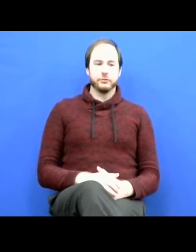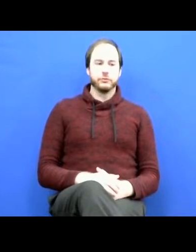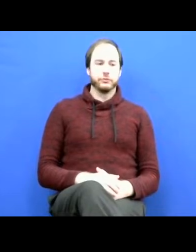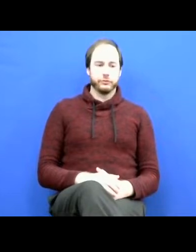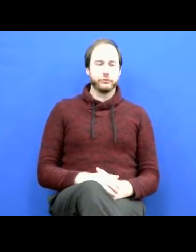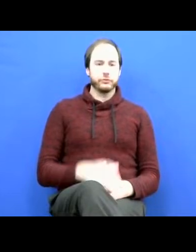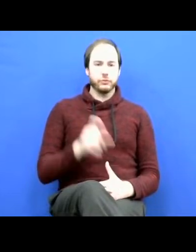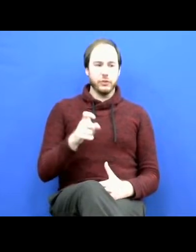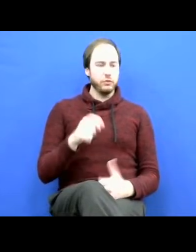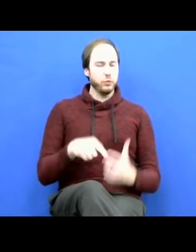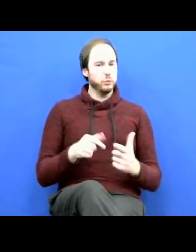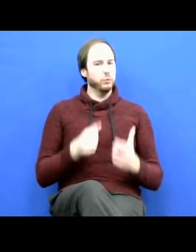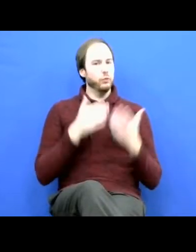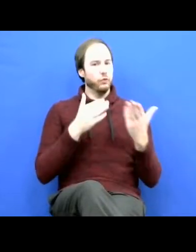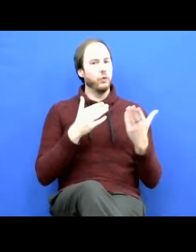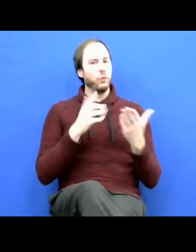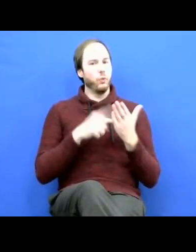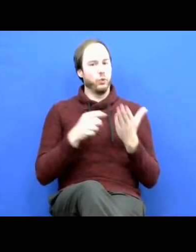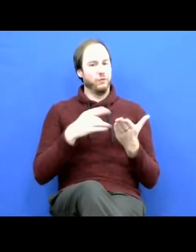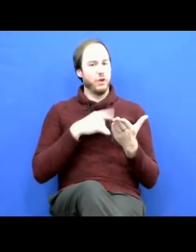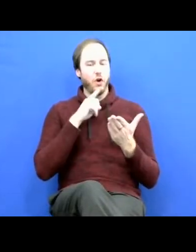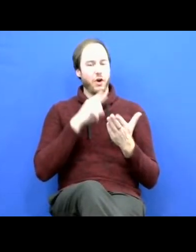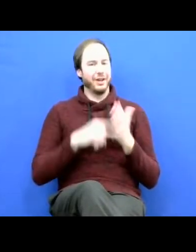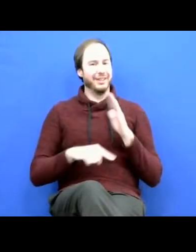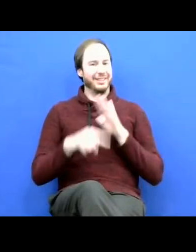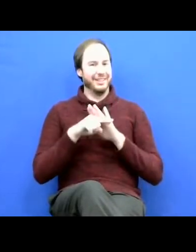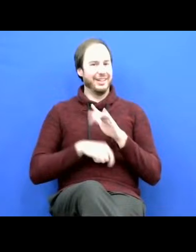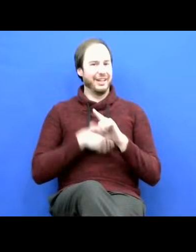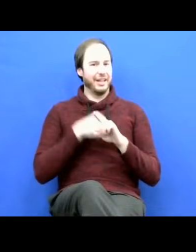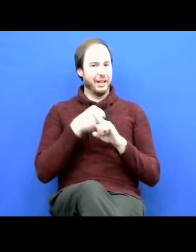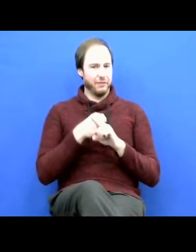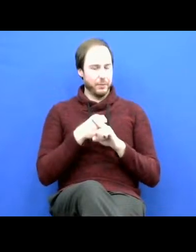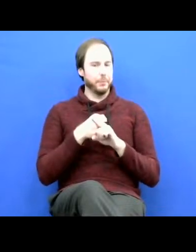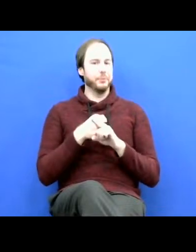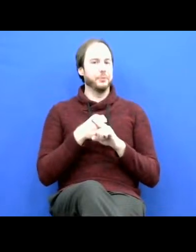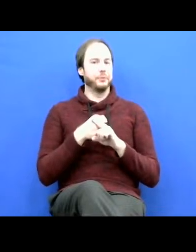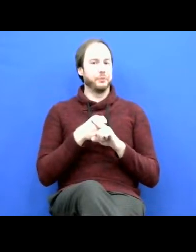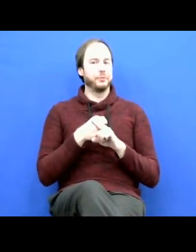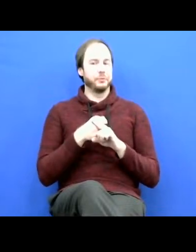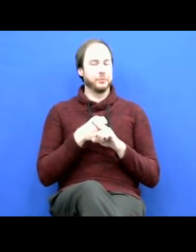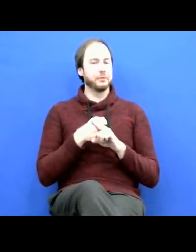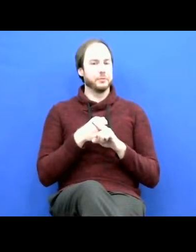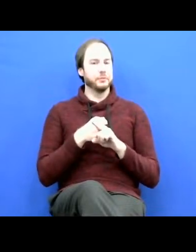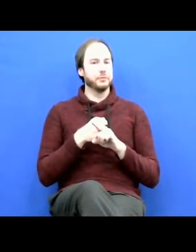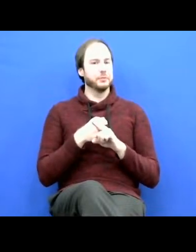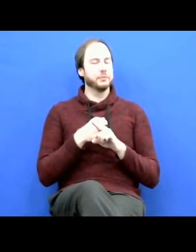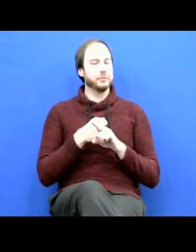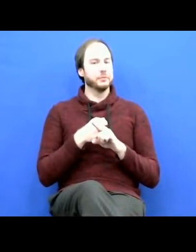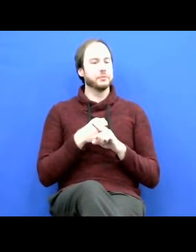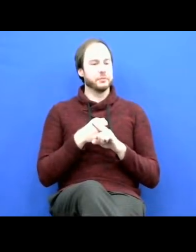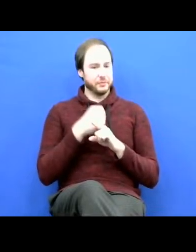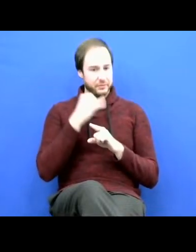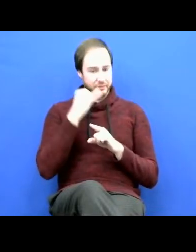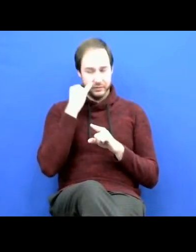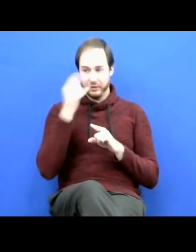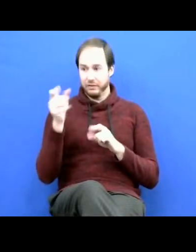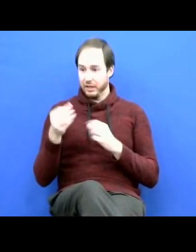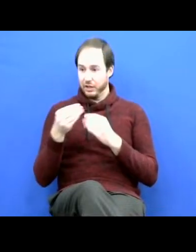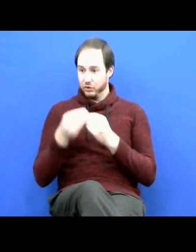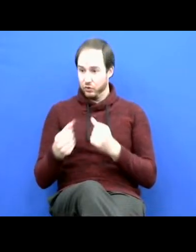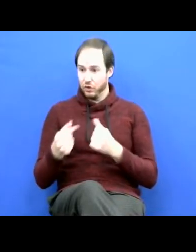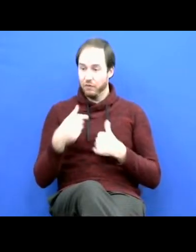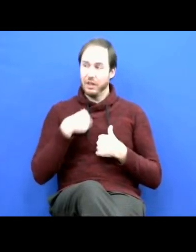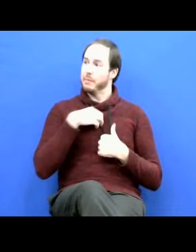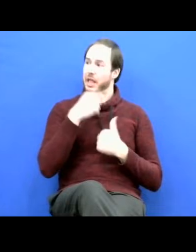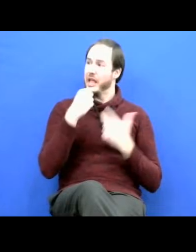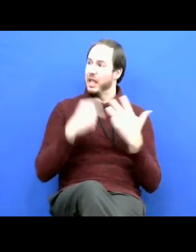I said, what you think are some potentially adverse impacts, and if they can address them,